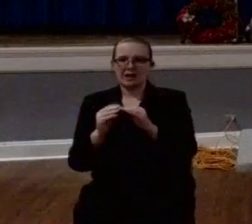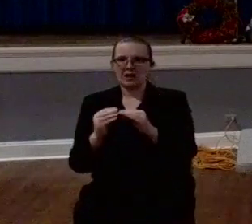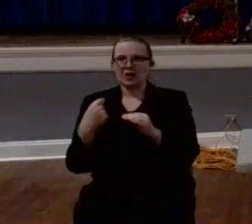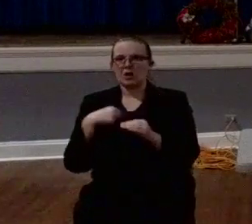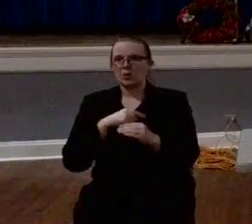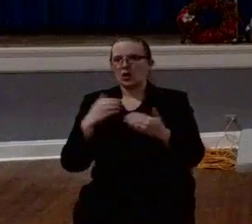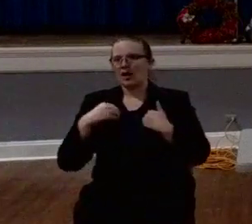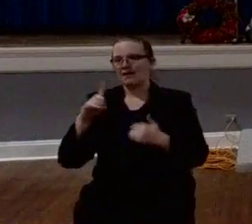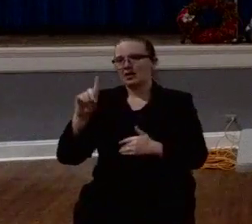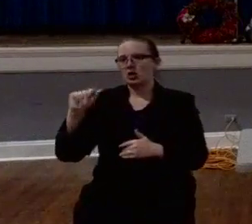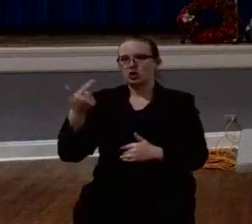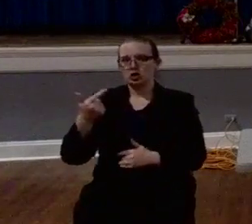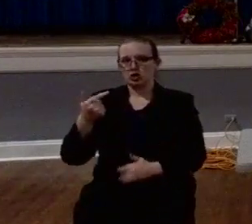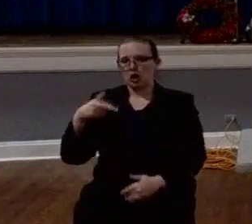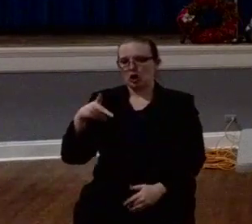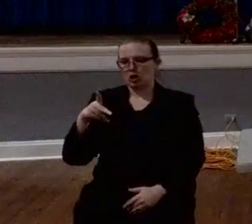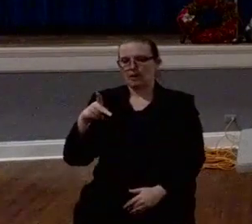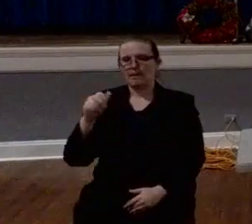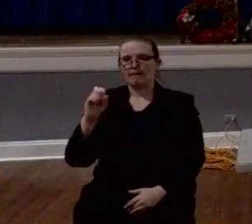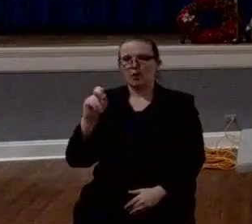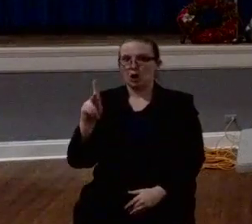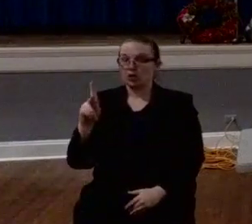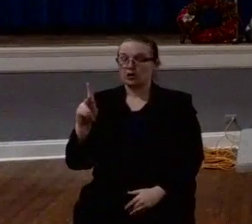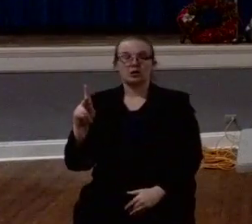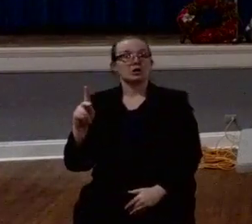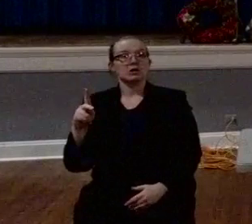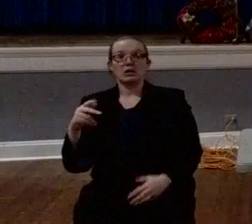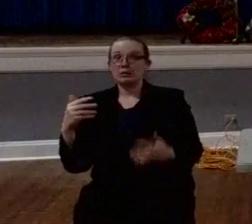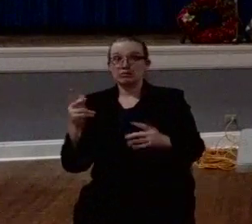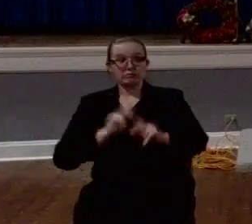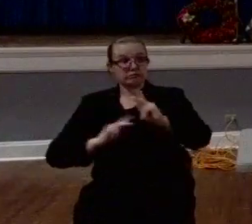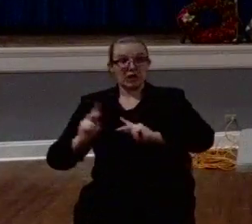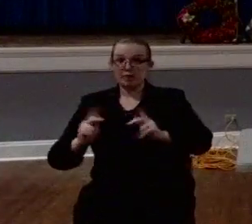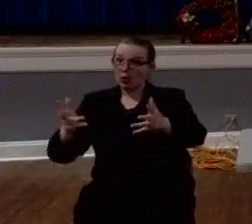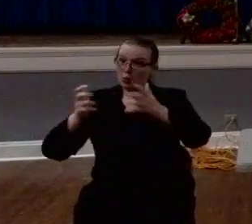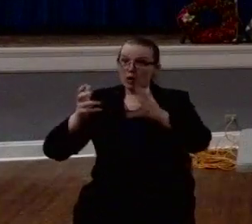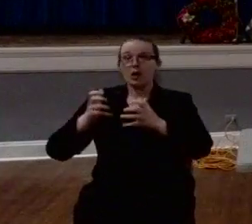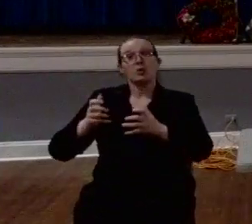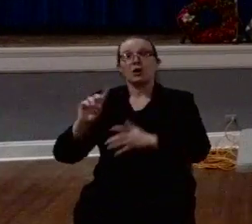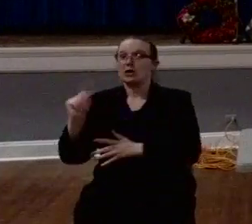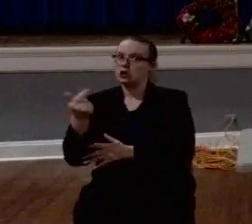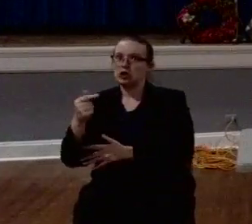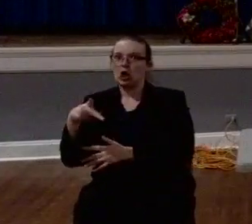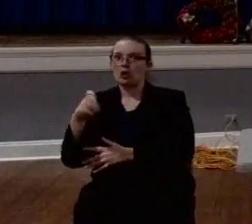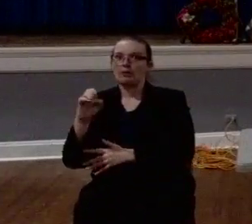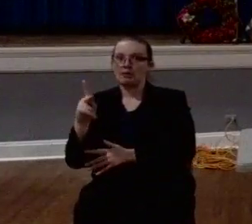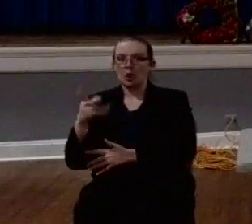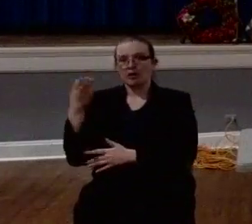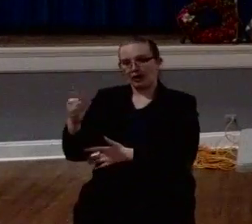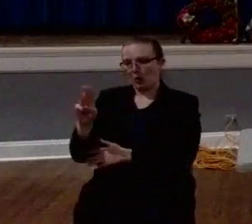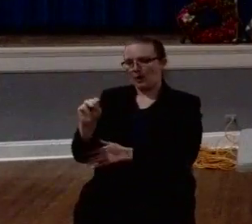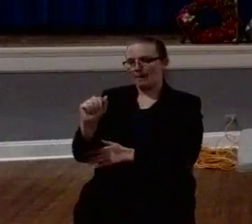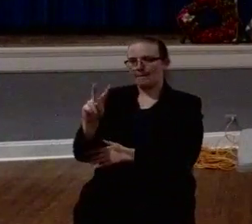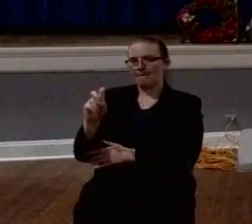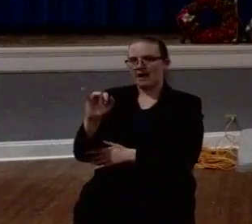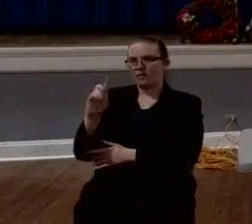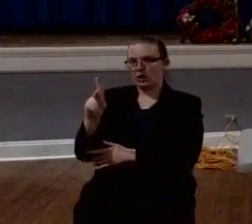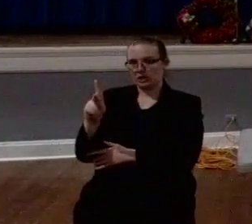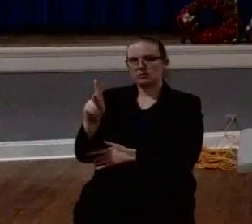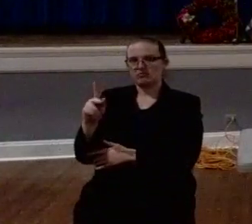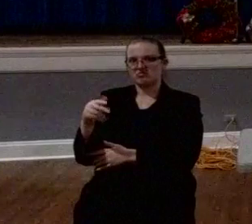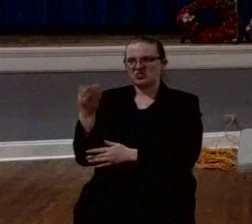dog park there. A dog park was overwhelmingly what everybody wanted to see at Maverick. So Maverick's getting a dog